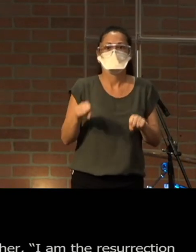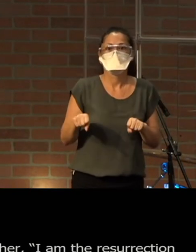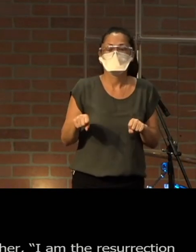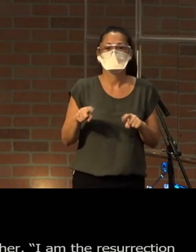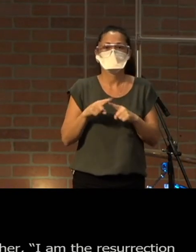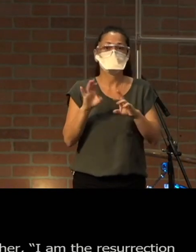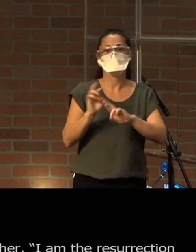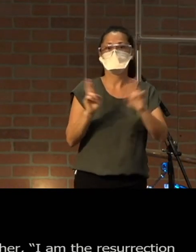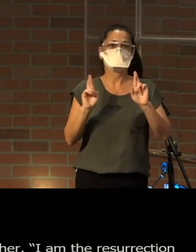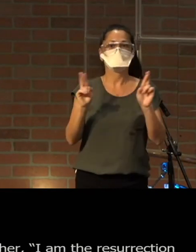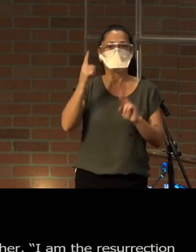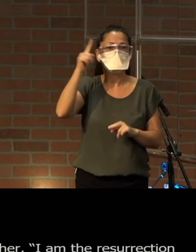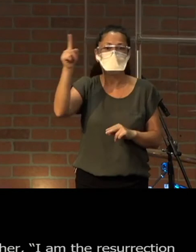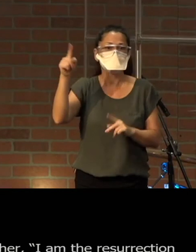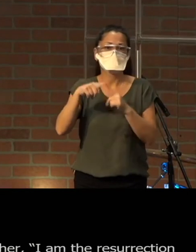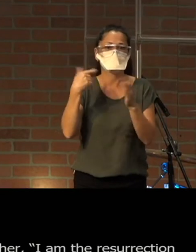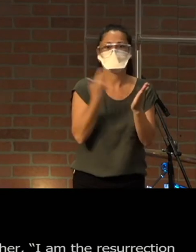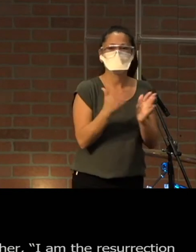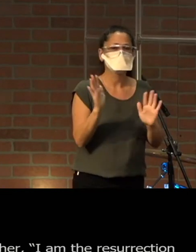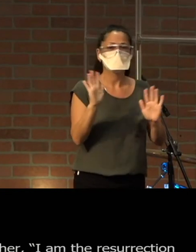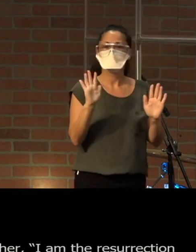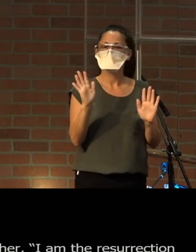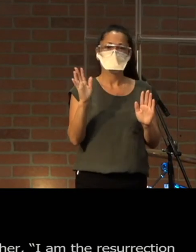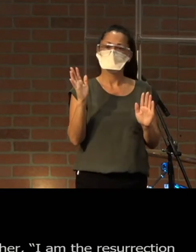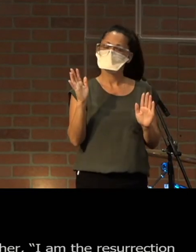to be ready for him. We just come.